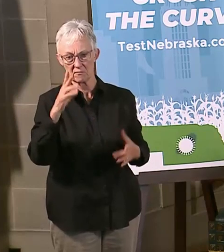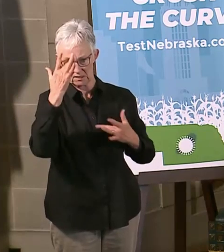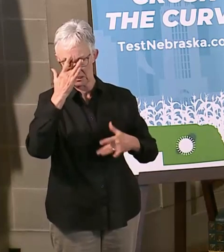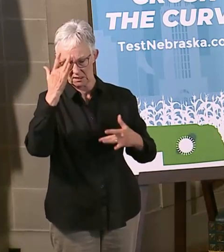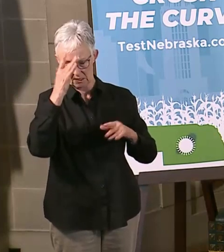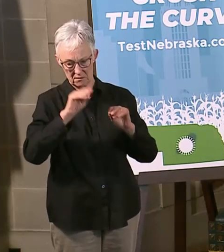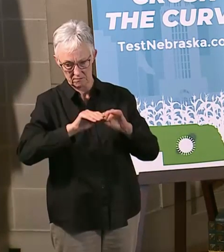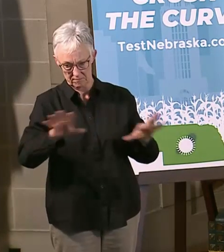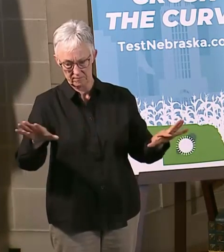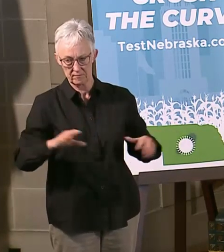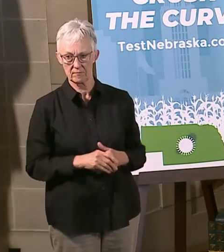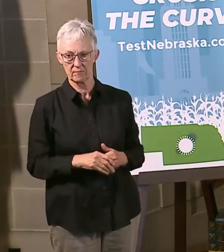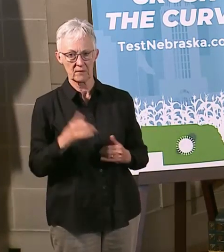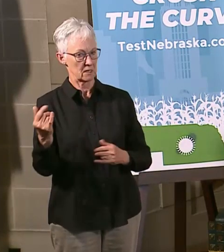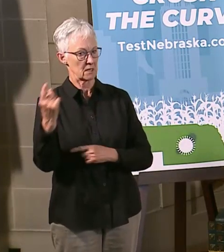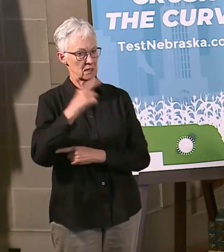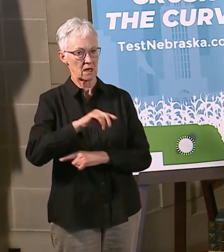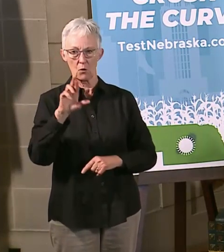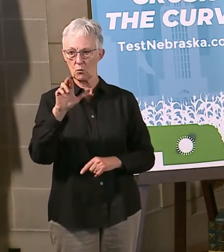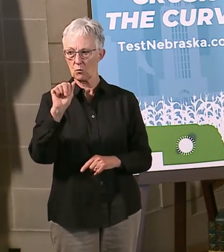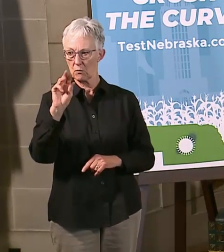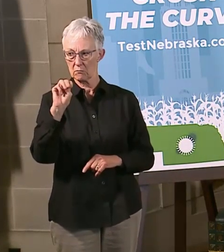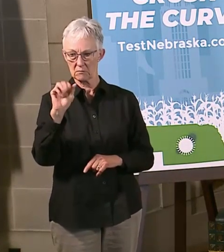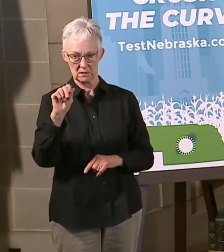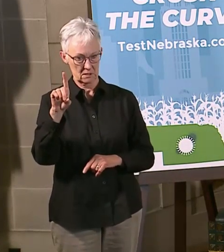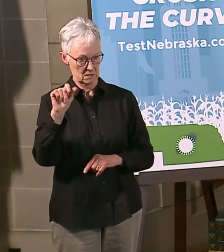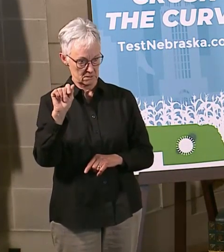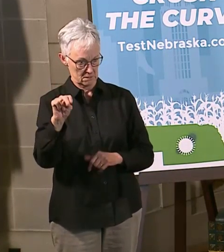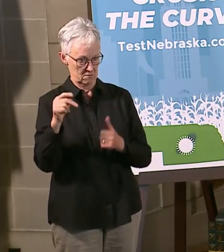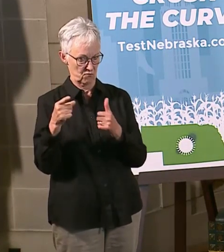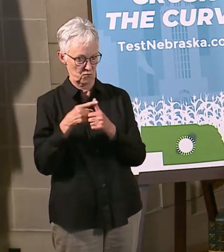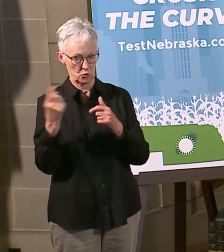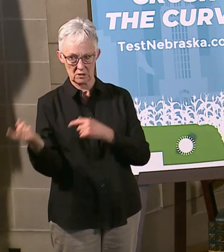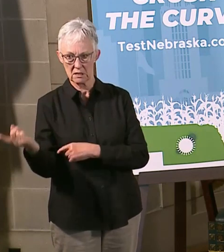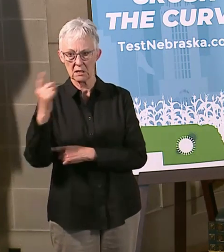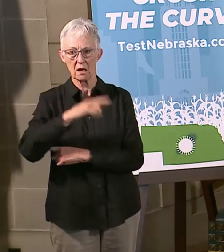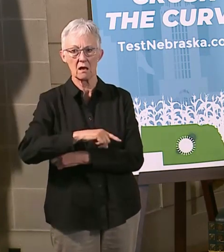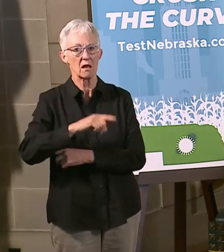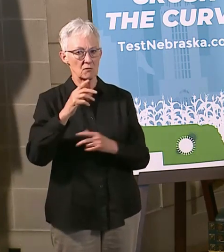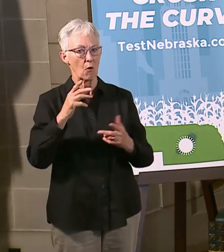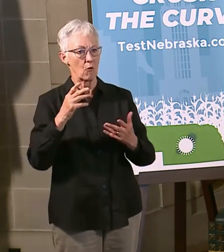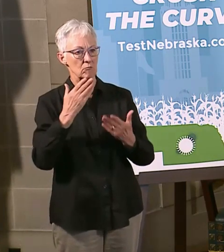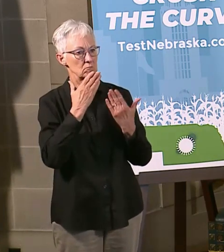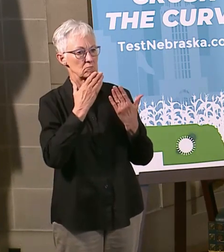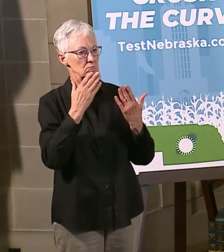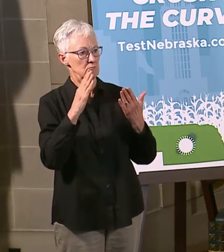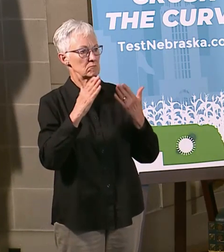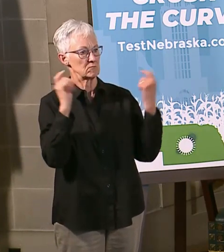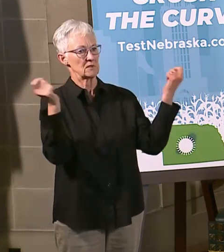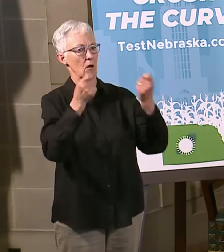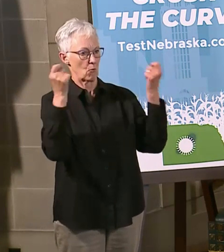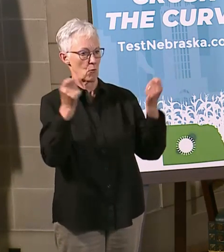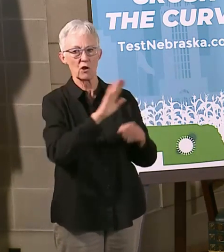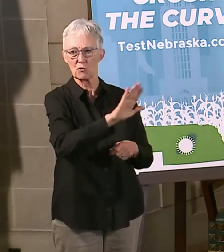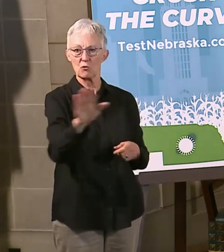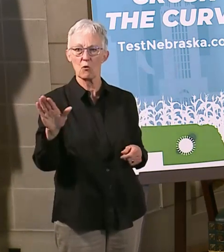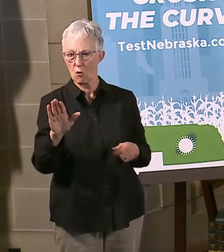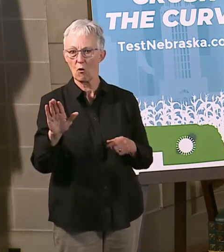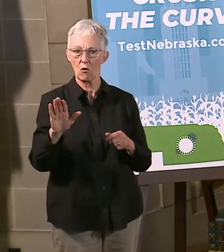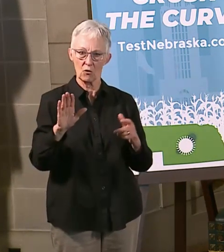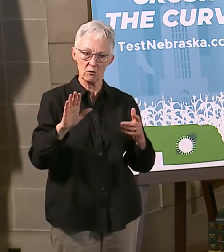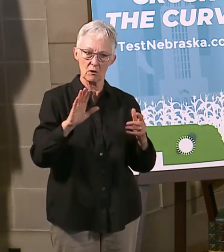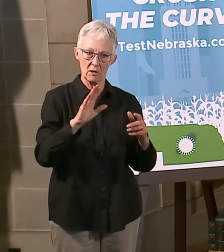of all, we want to wish well and happy Ramadan to the folks who are going to be celebrating that. And just like we did with Easter, please celebrate